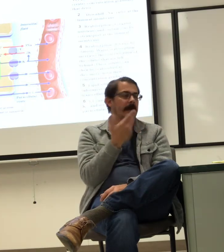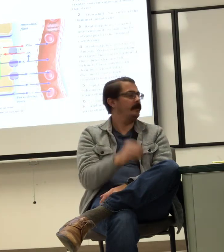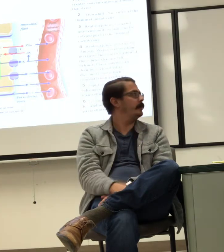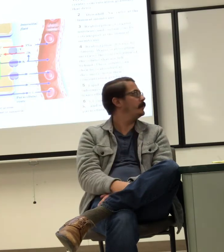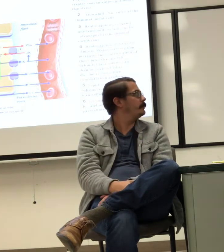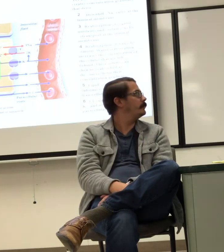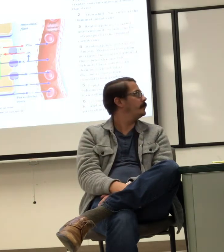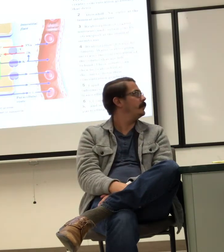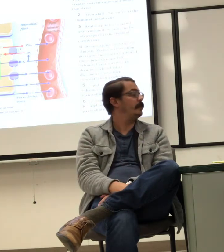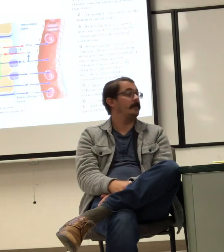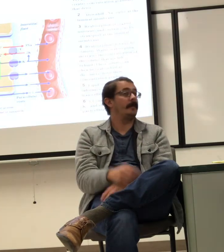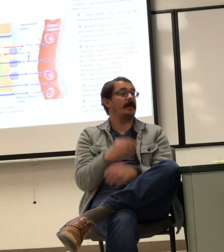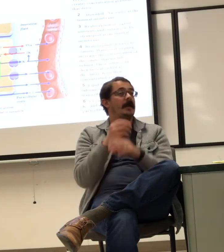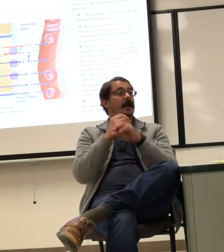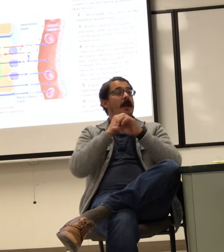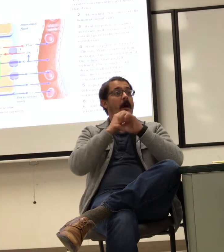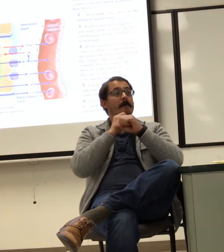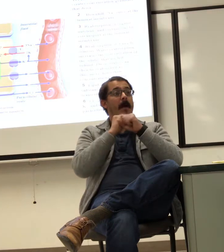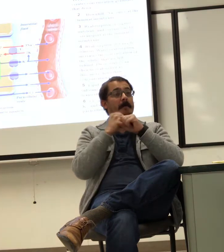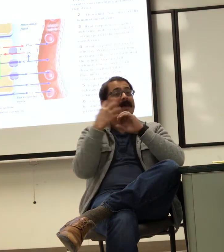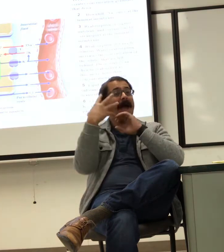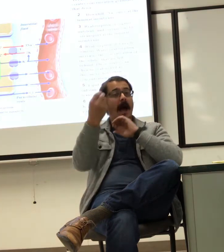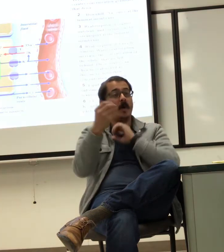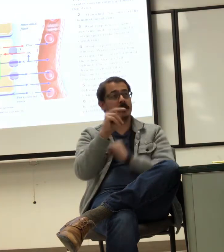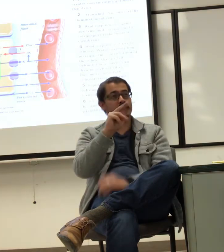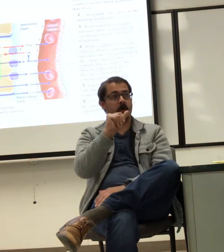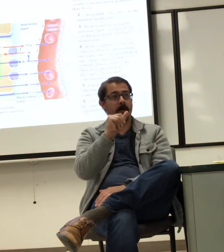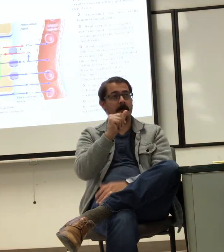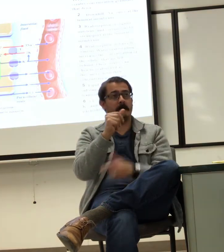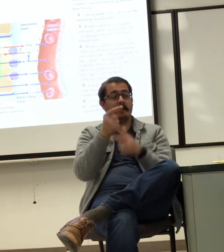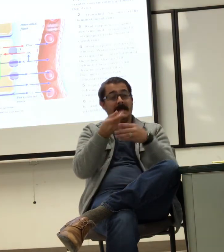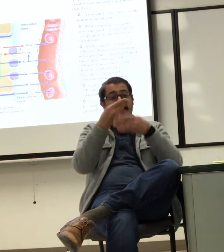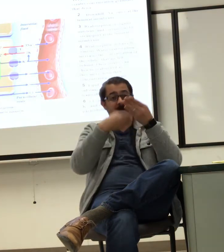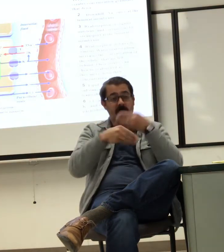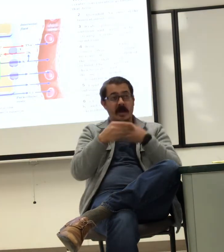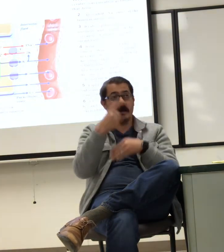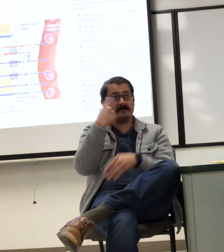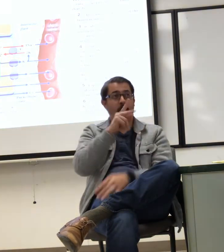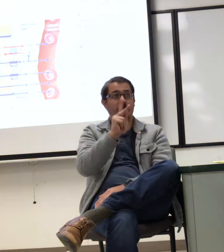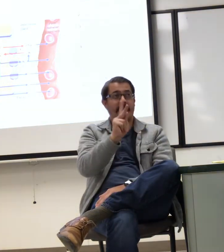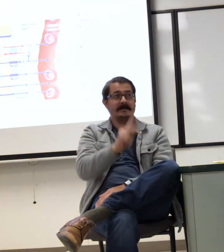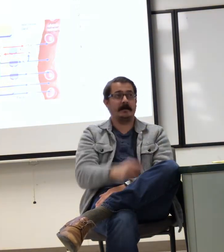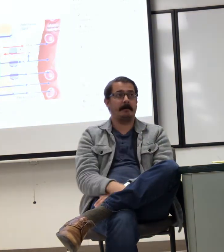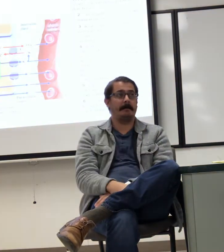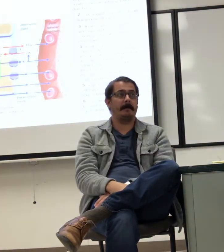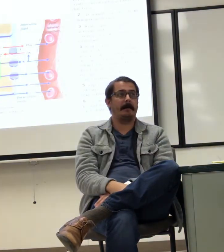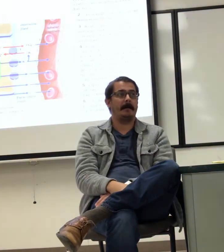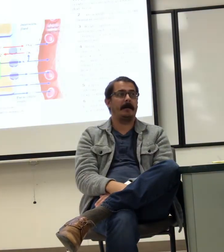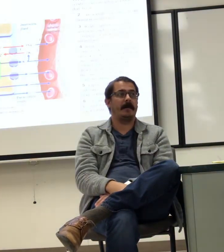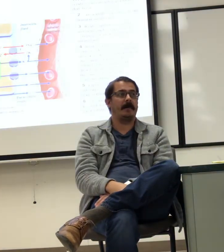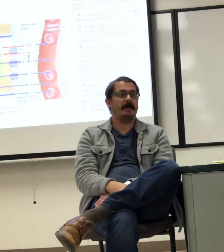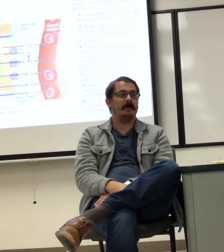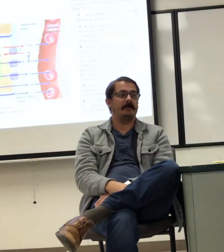It pumped out sodium in exchange for potassium.